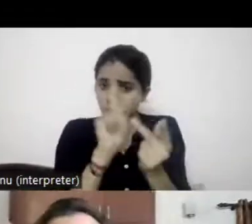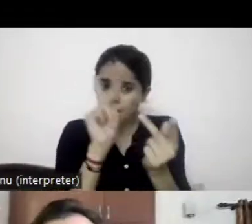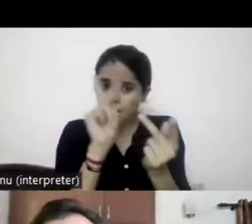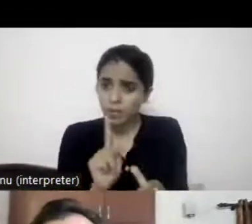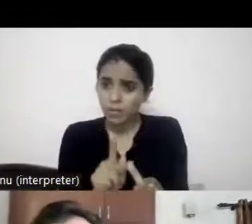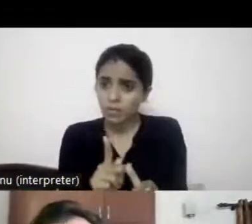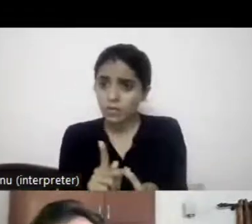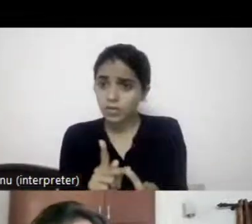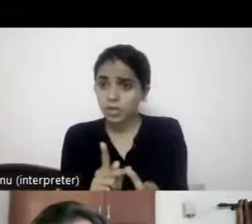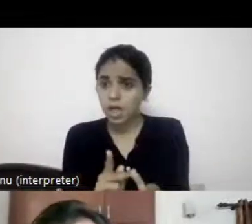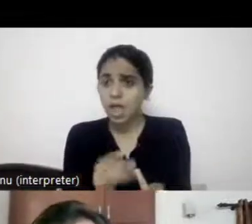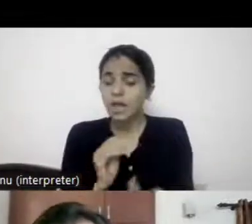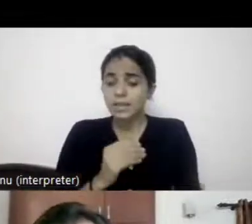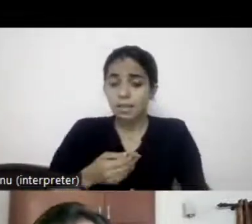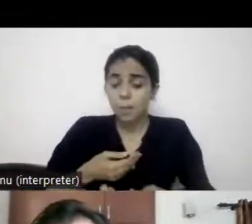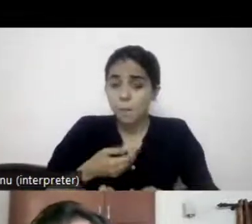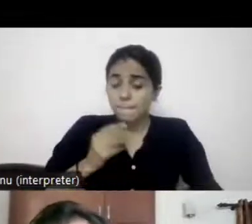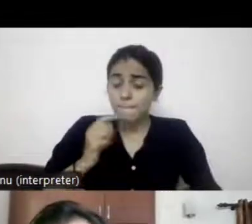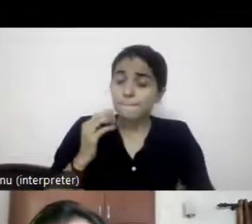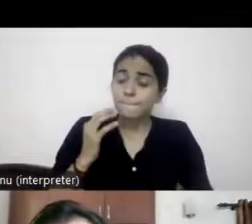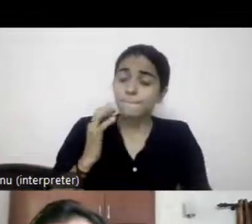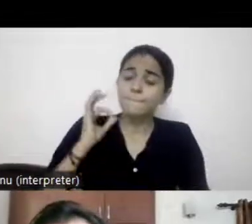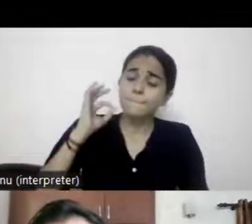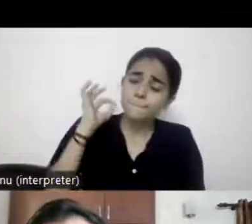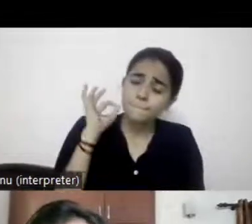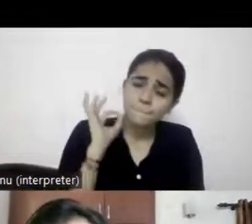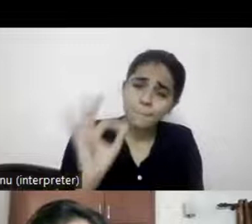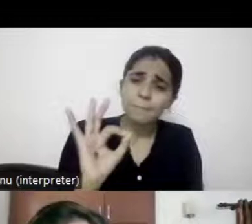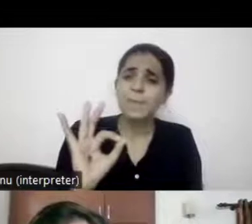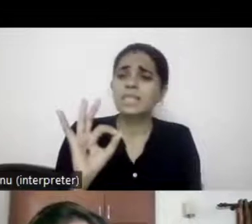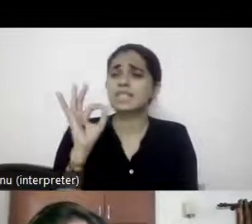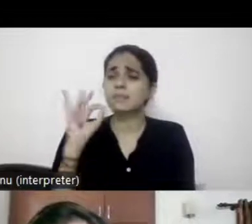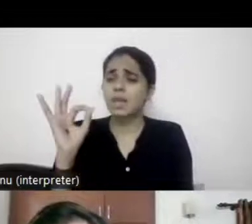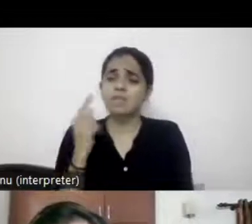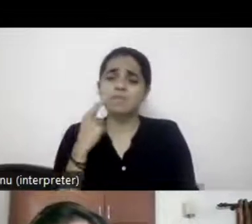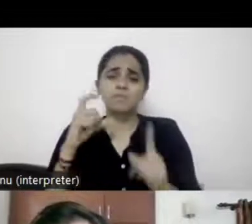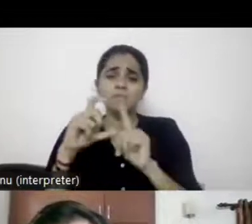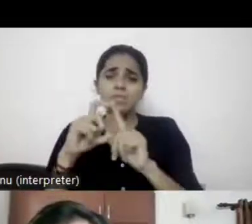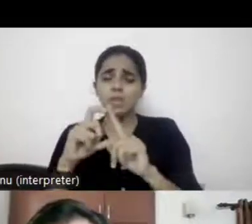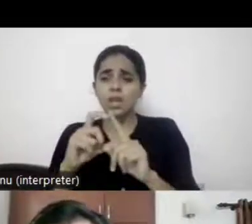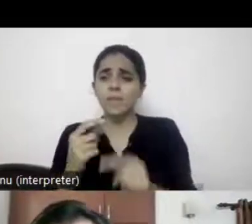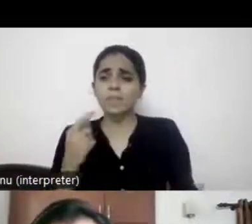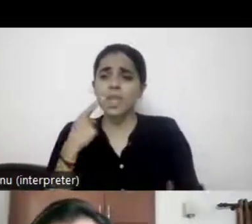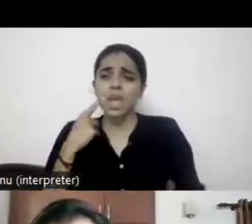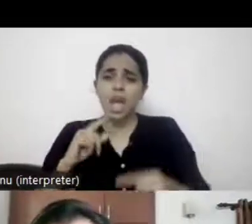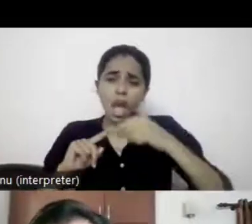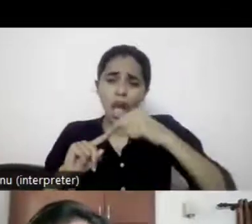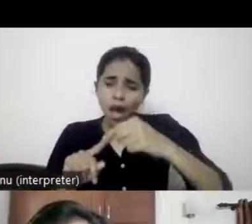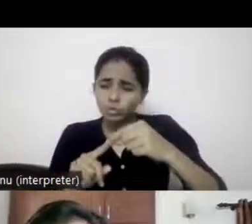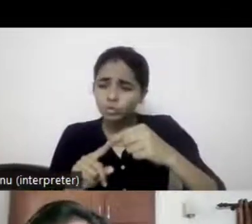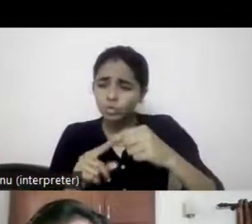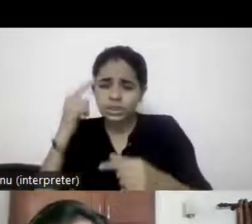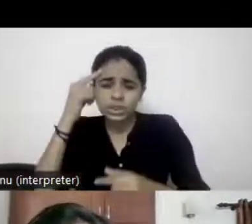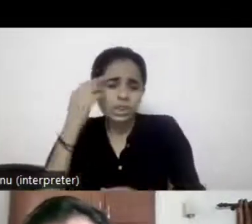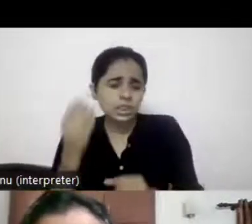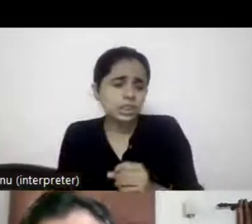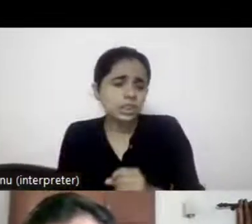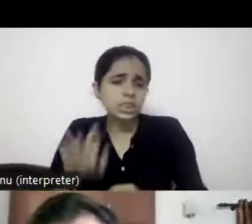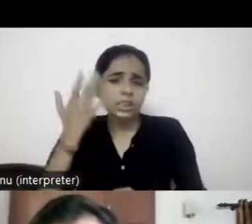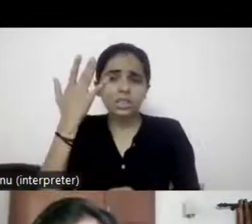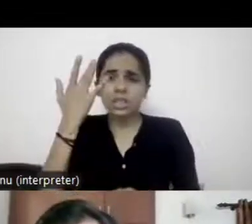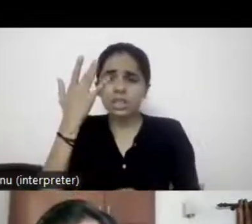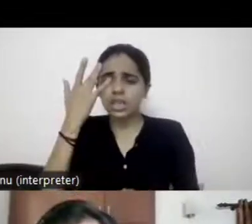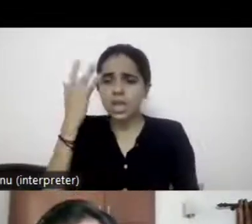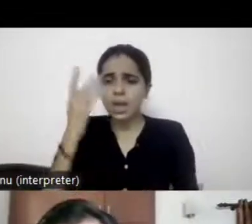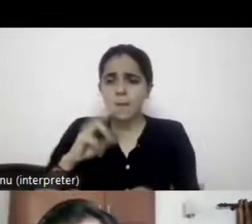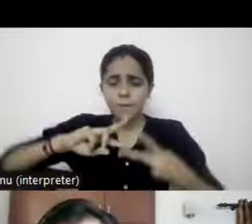actually producing the best baby with the best IQ, the best baby with the best